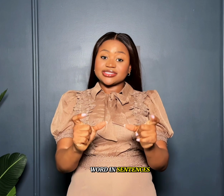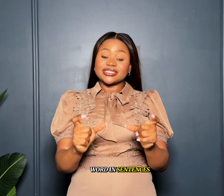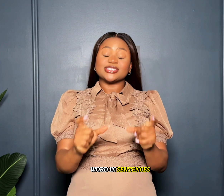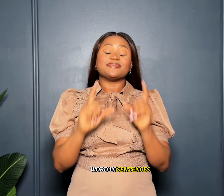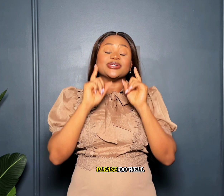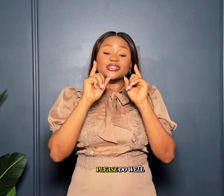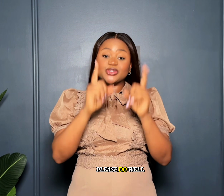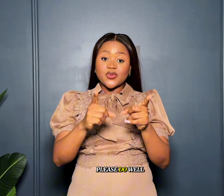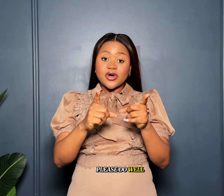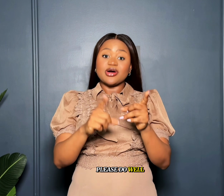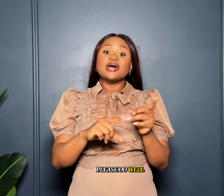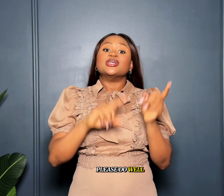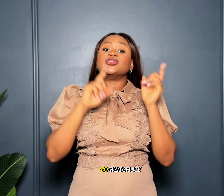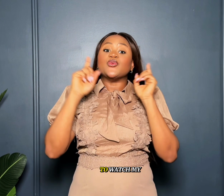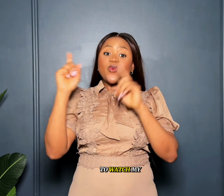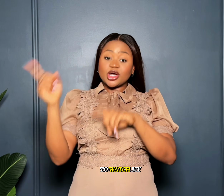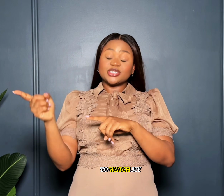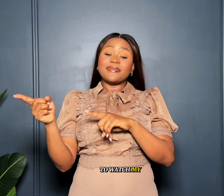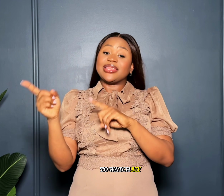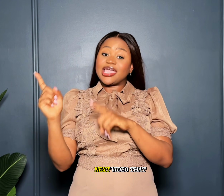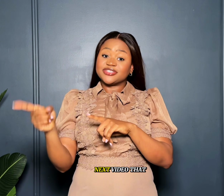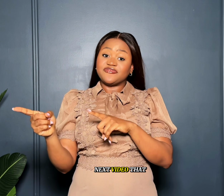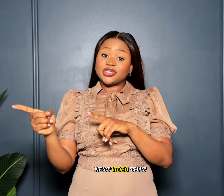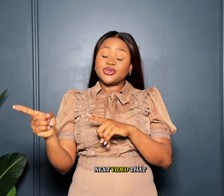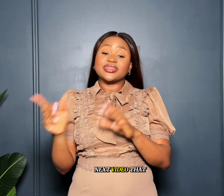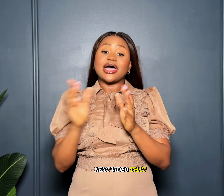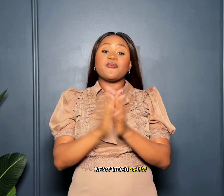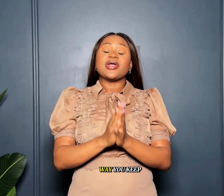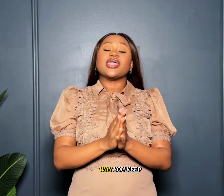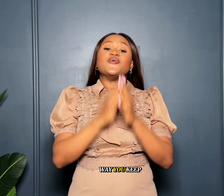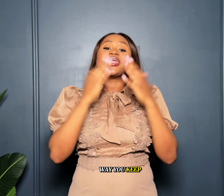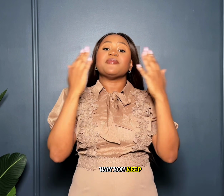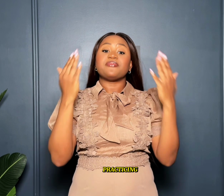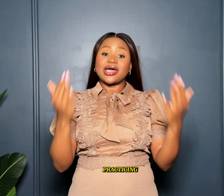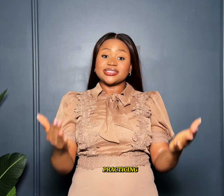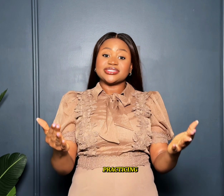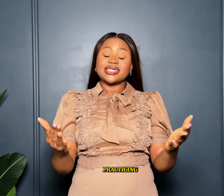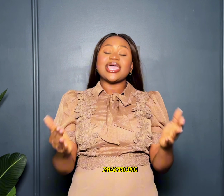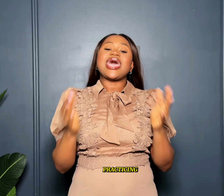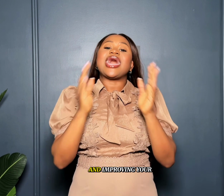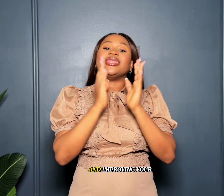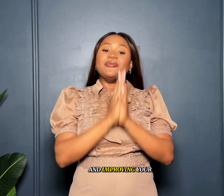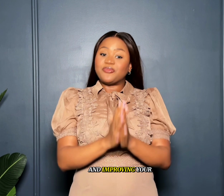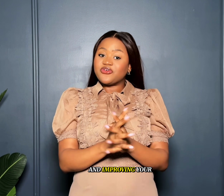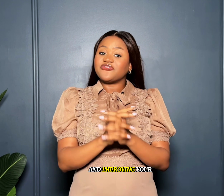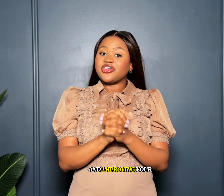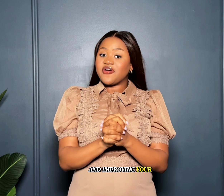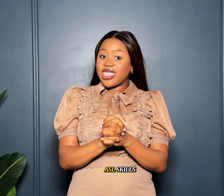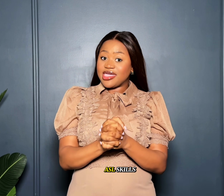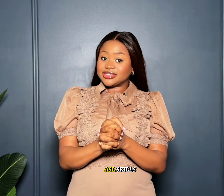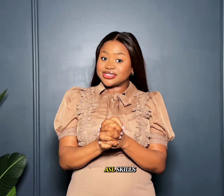sentences, please do well to watch my next video. That way you keep practicing and improving your ASL